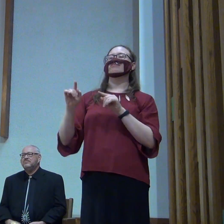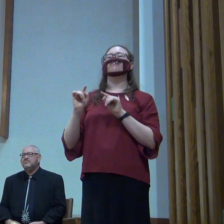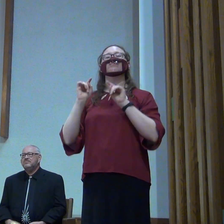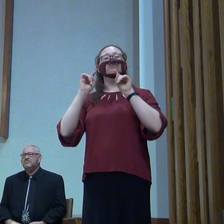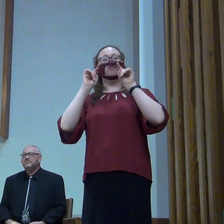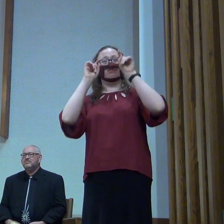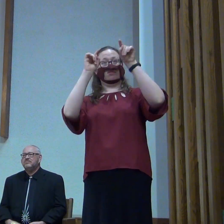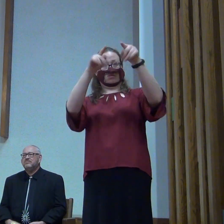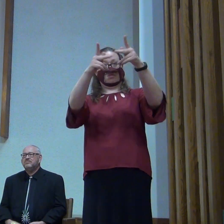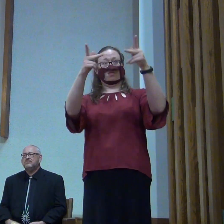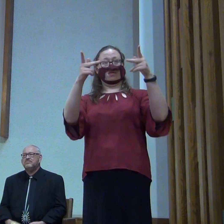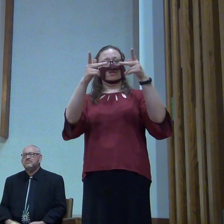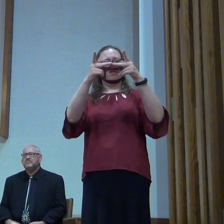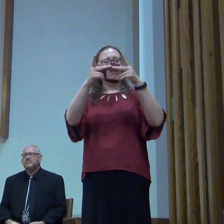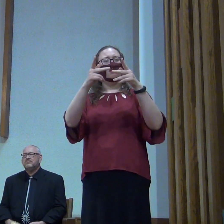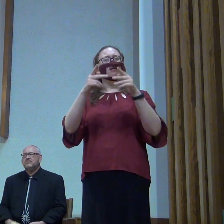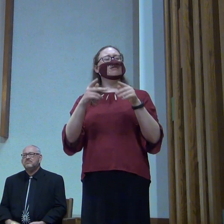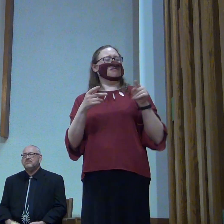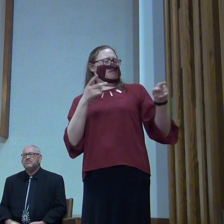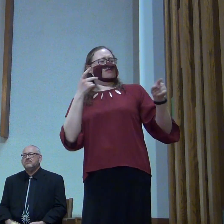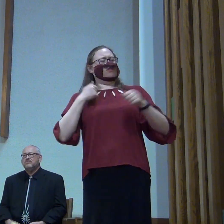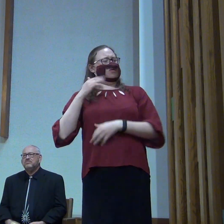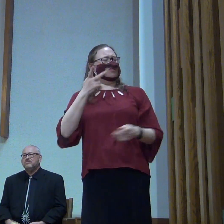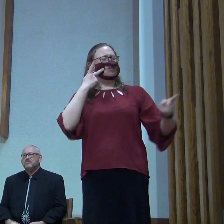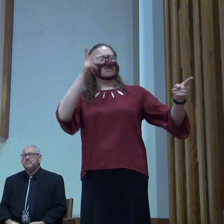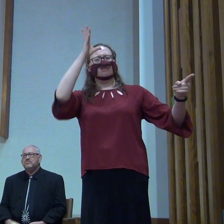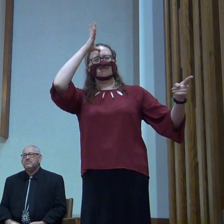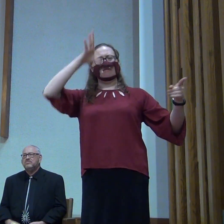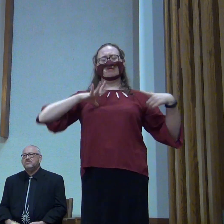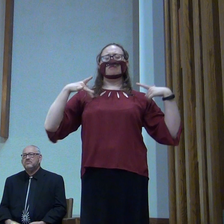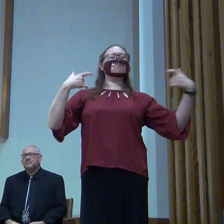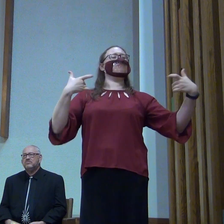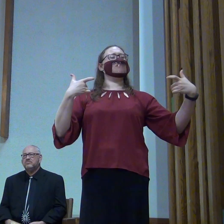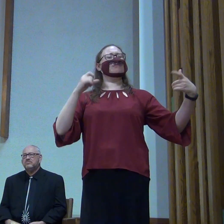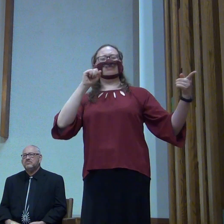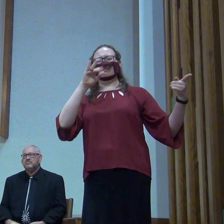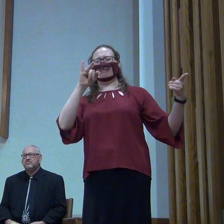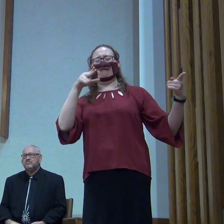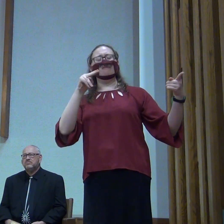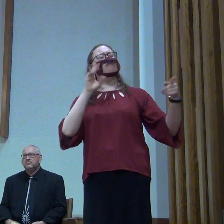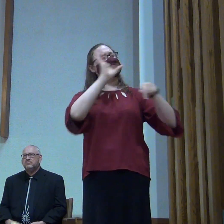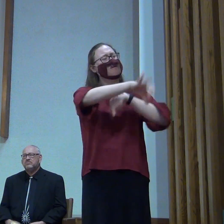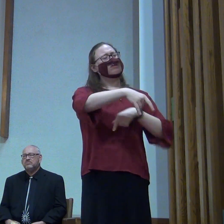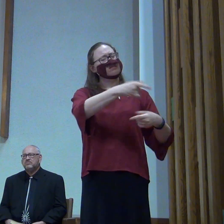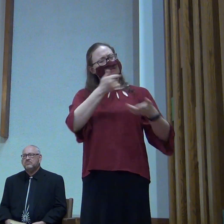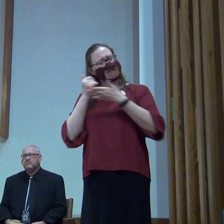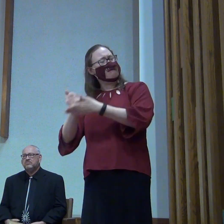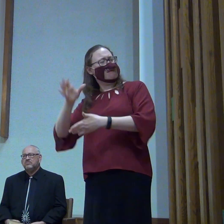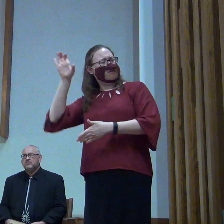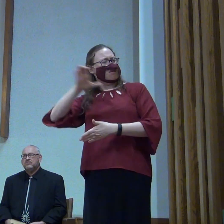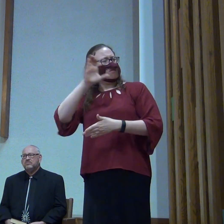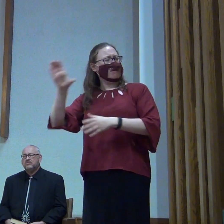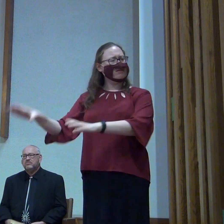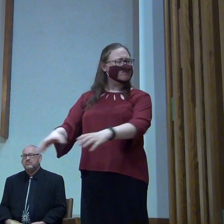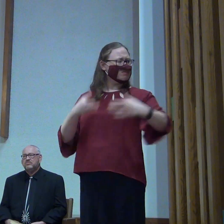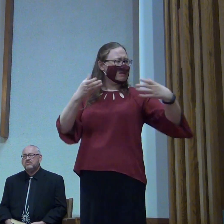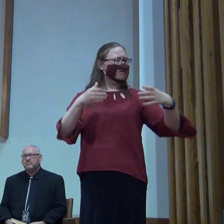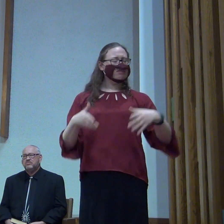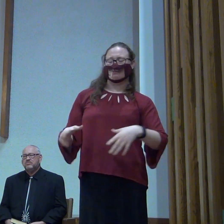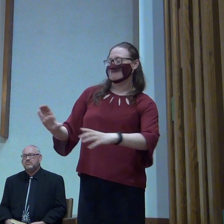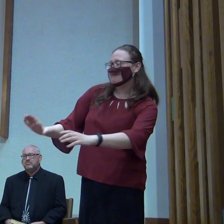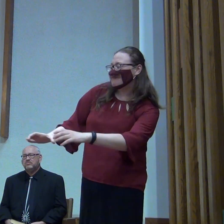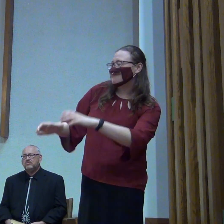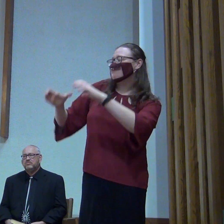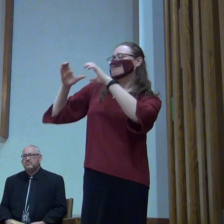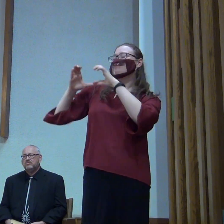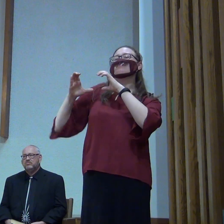from Cyrene named Simon, and they forced him to carry the cross. They came to a place called Golgotha,